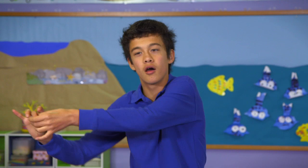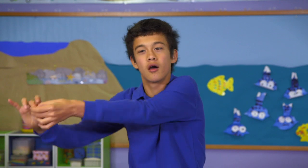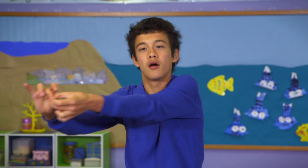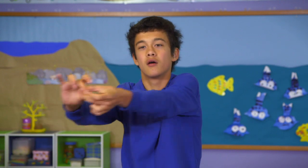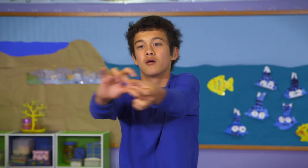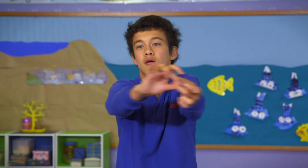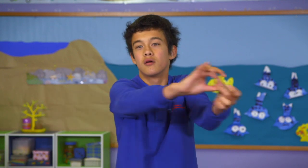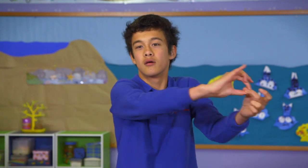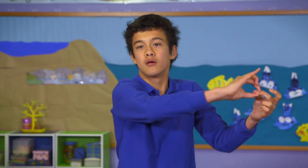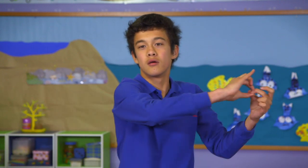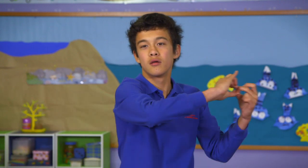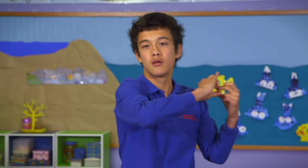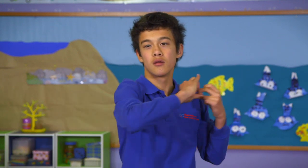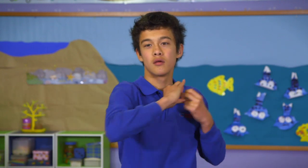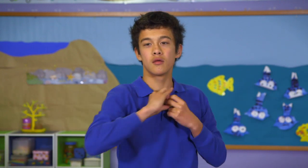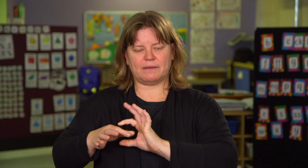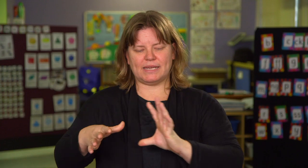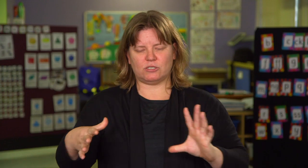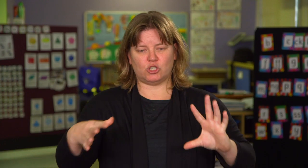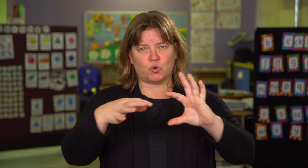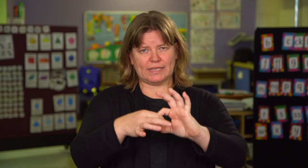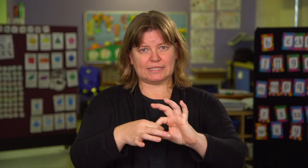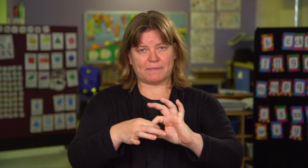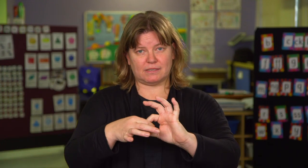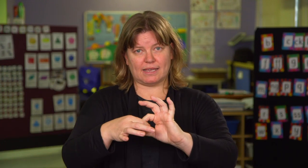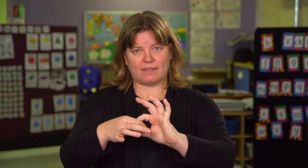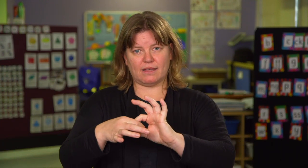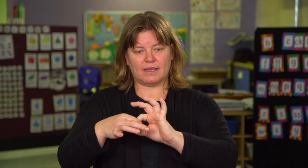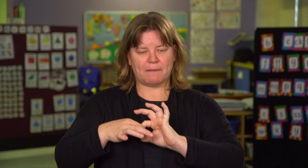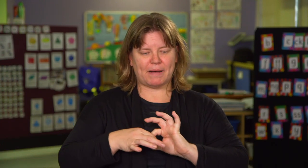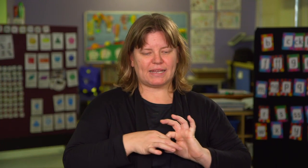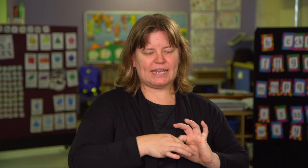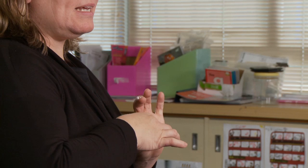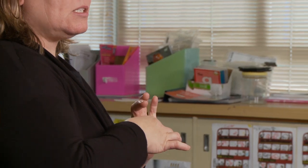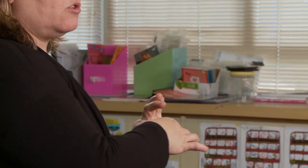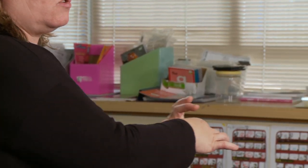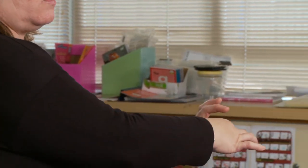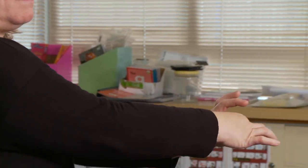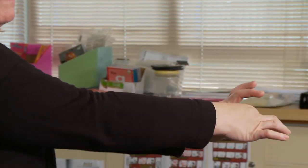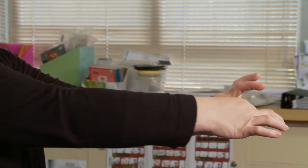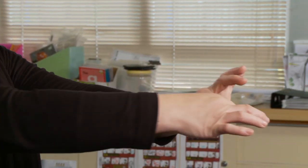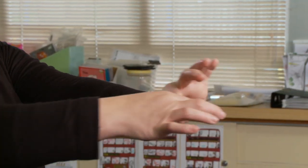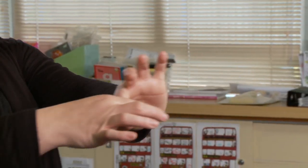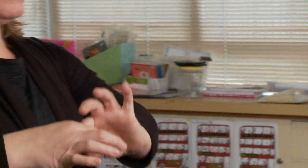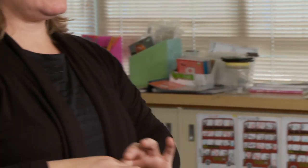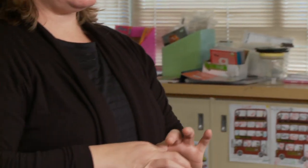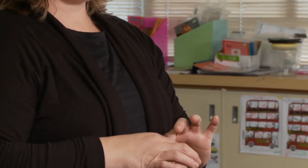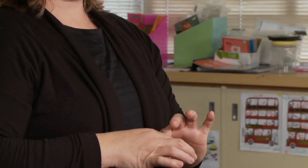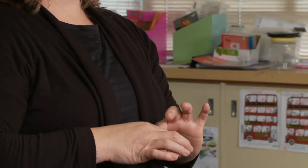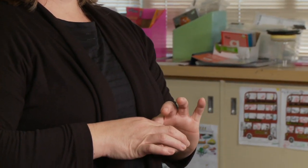link together, that can mean to join something together, but in a circle. You locate things you are talking about